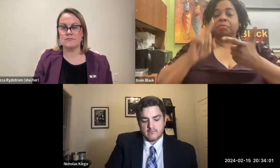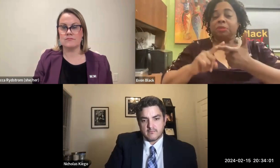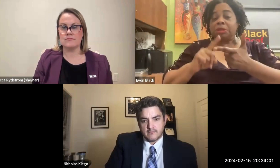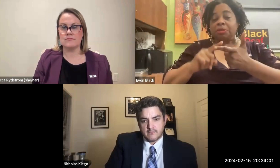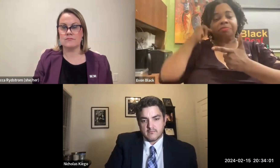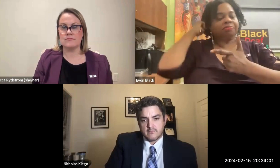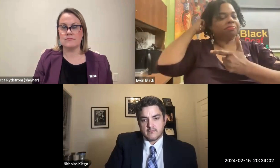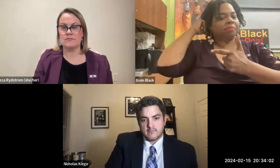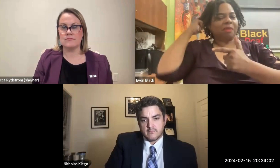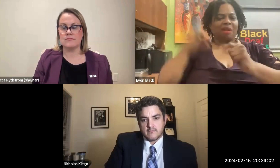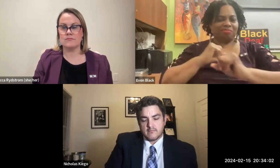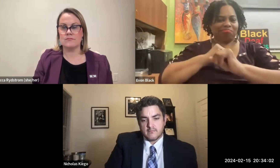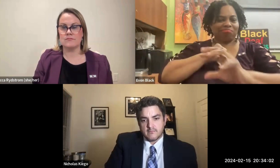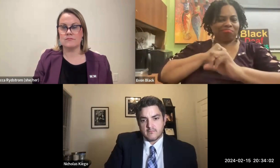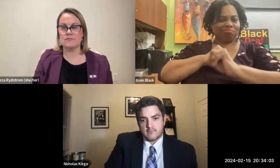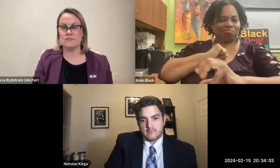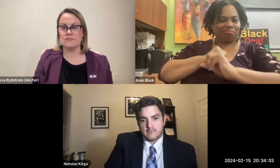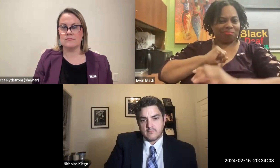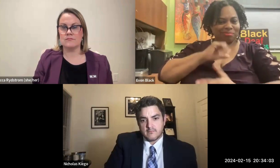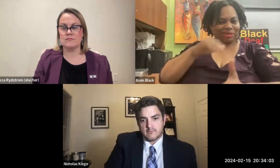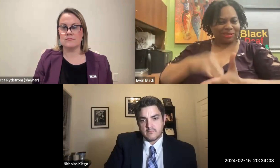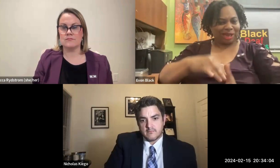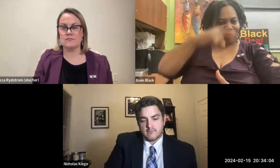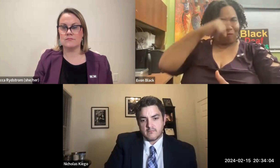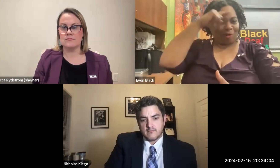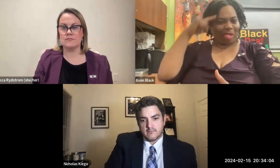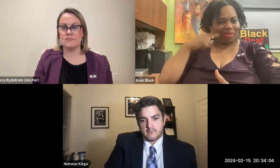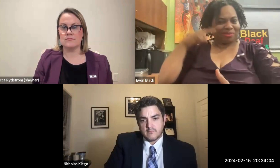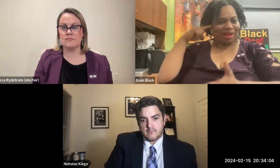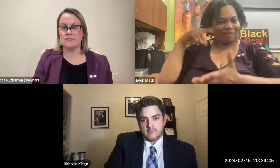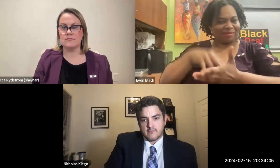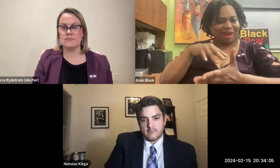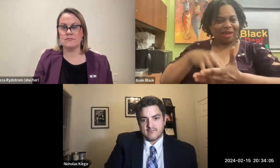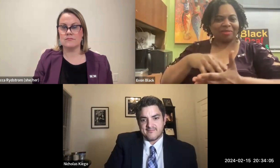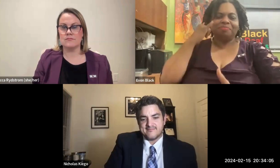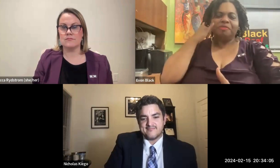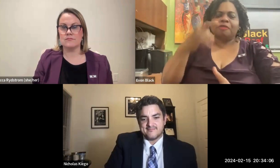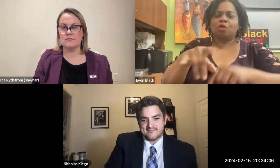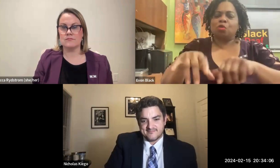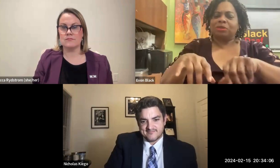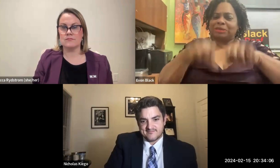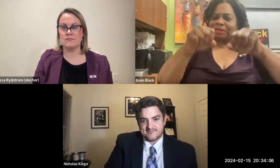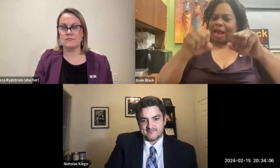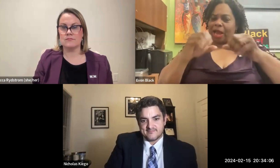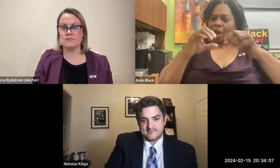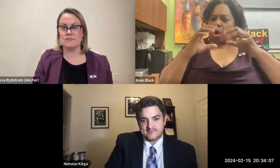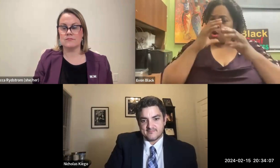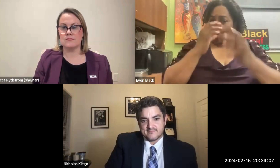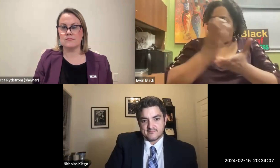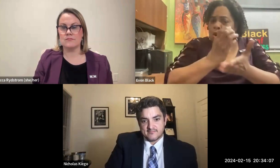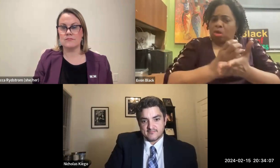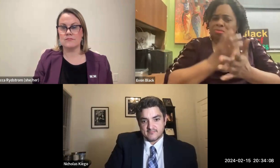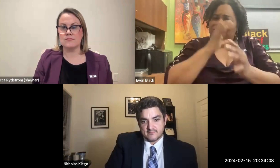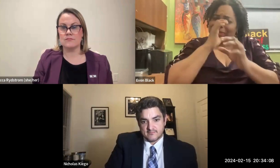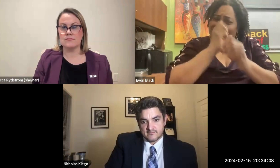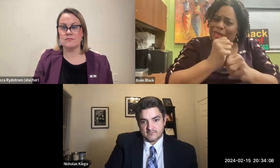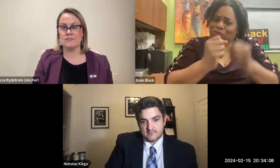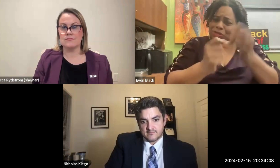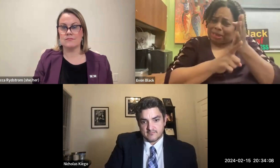believe the announcements occur in April. And secondly, just talking about Center for Black Deaf